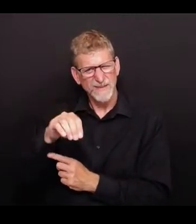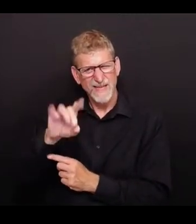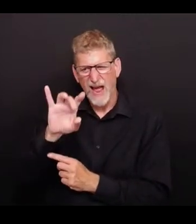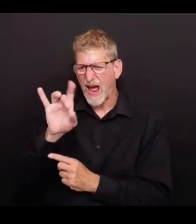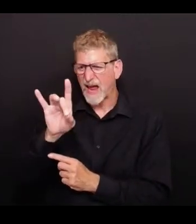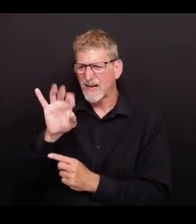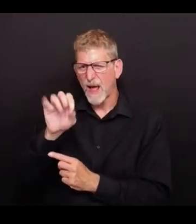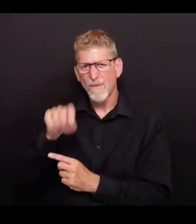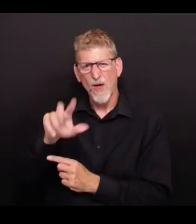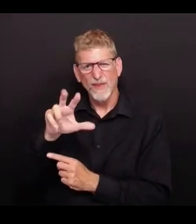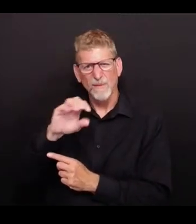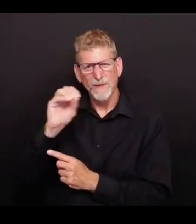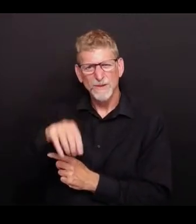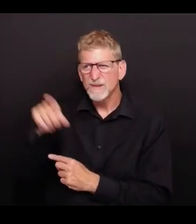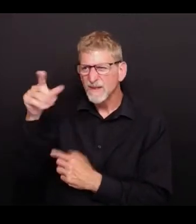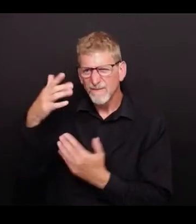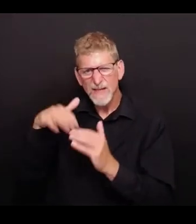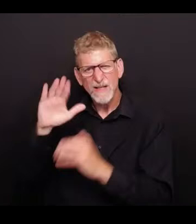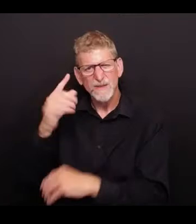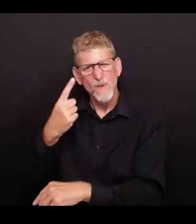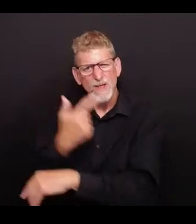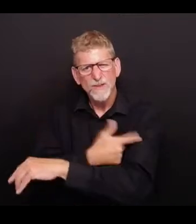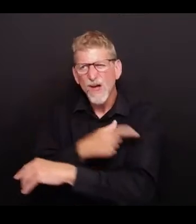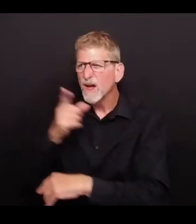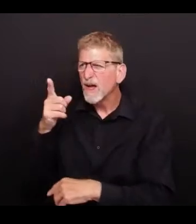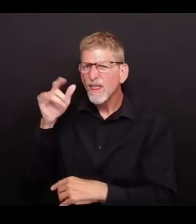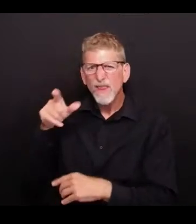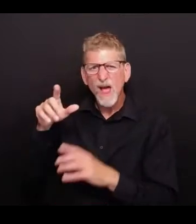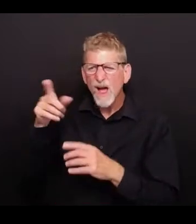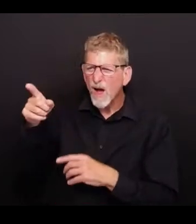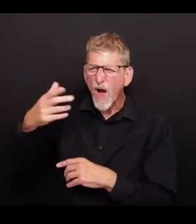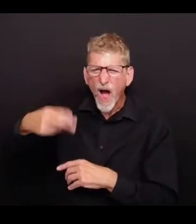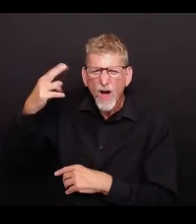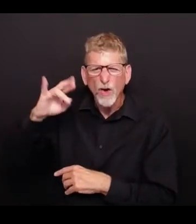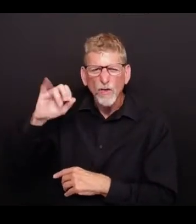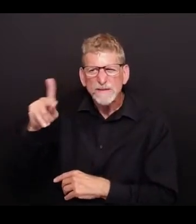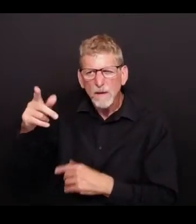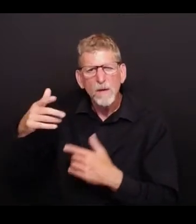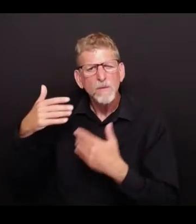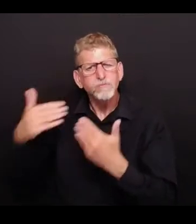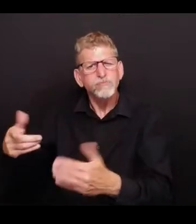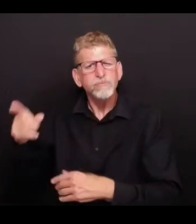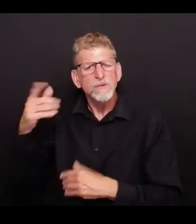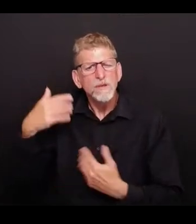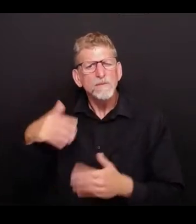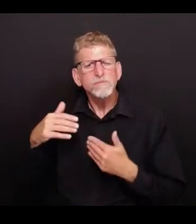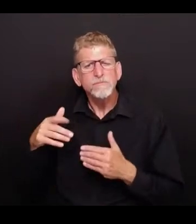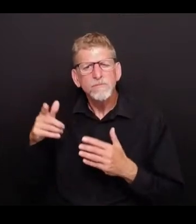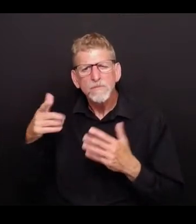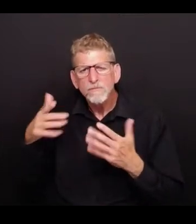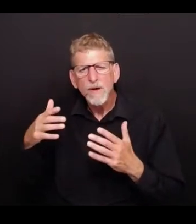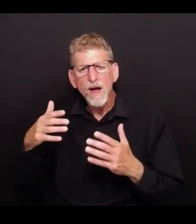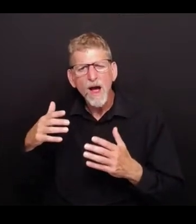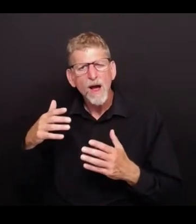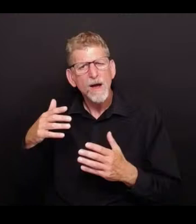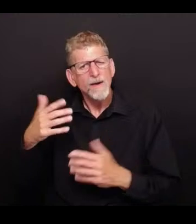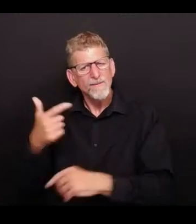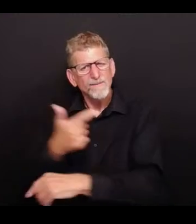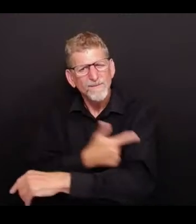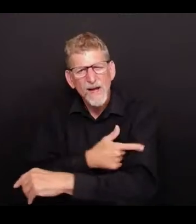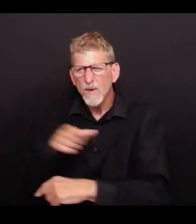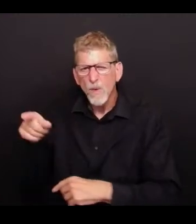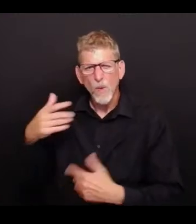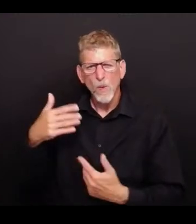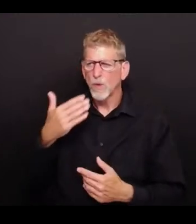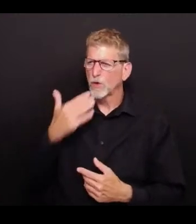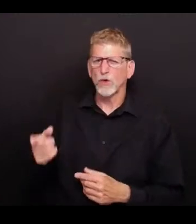89.3% have had a dose and 86.2% have completed the series. So that's really